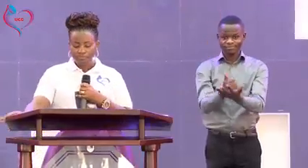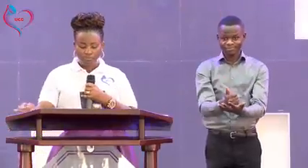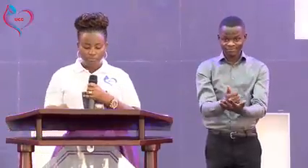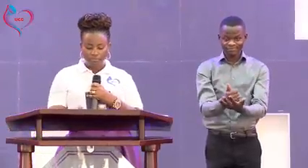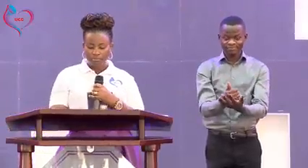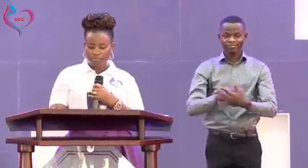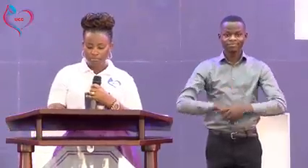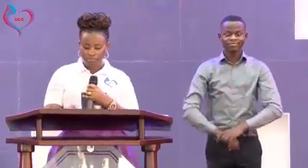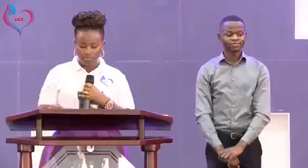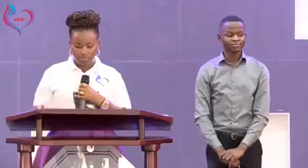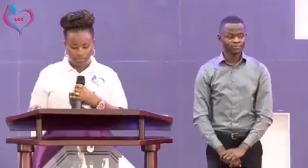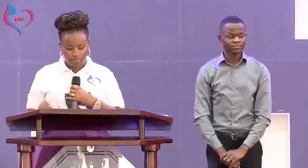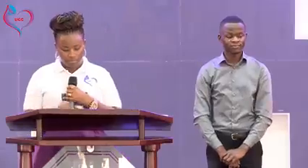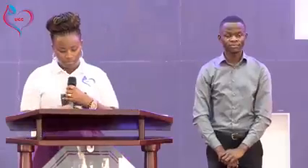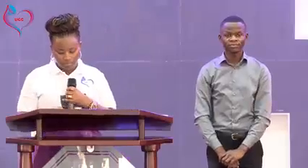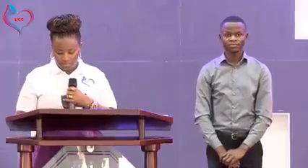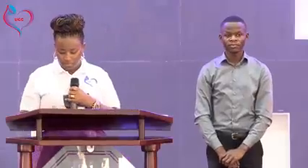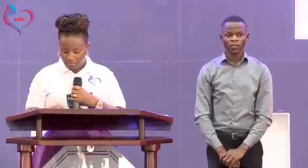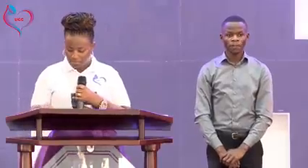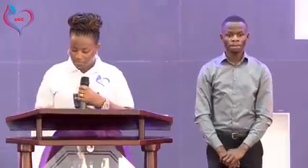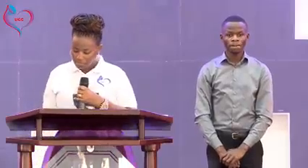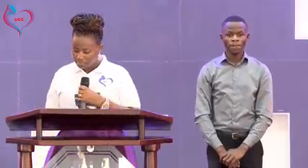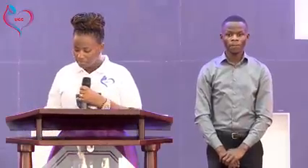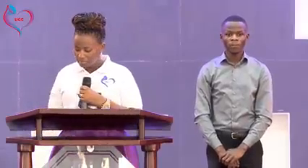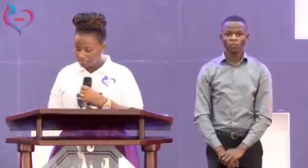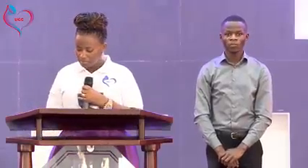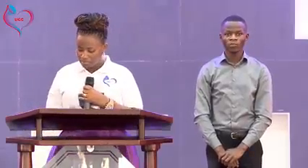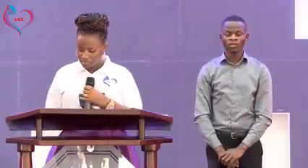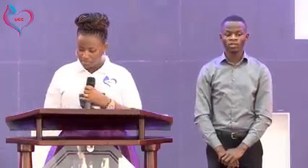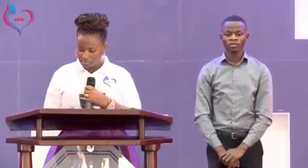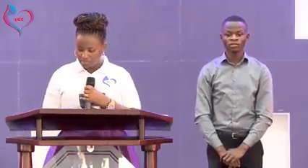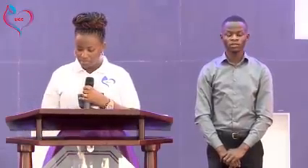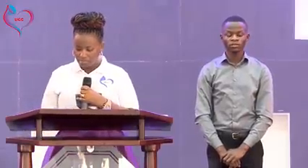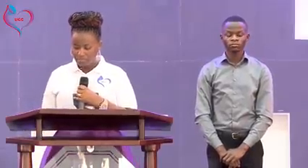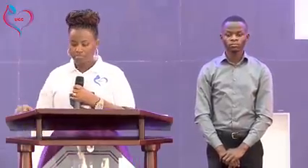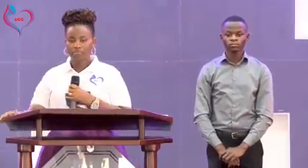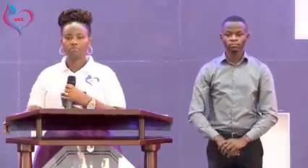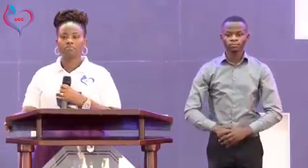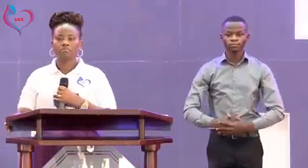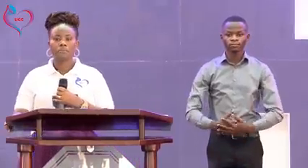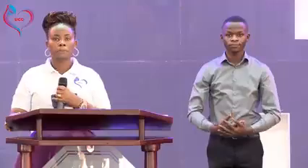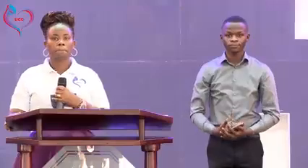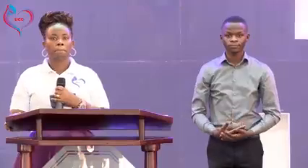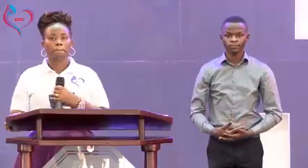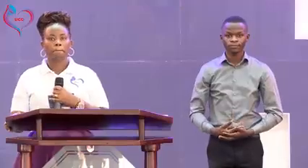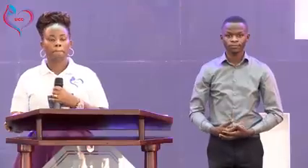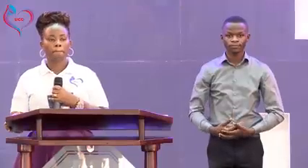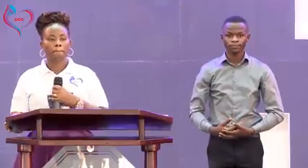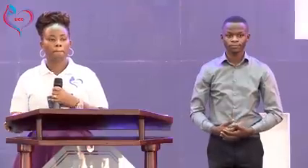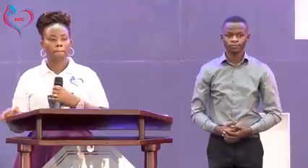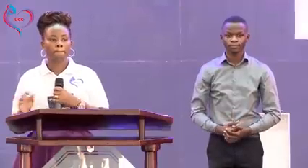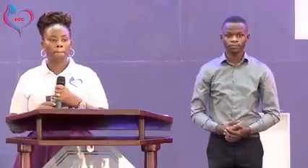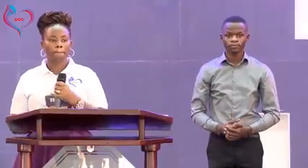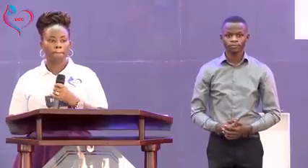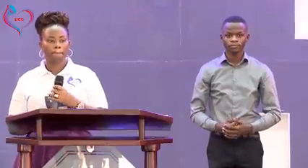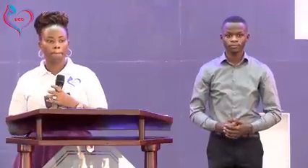kusatu. Temukulanga chintu chonna olw'okuyomba newankubadde olw'ekitiibwa ekitaliimu, wabula mu buwombeefu buli muntu agulumizenga